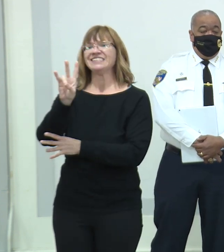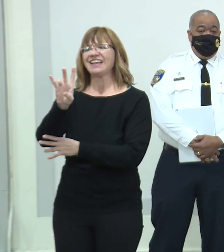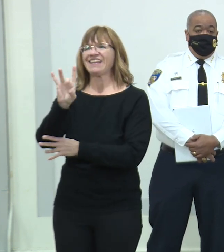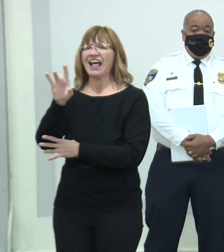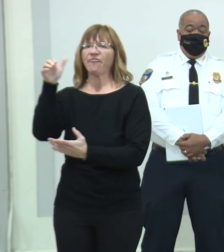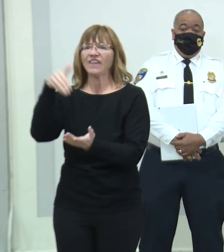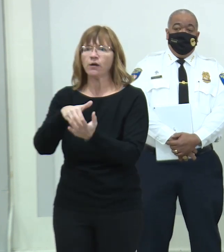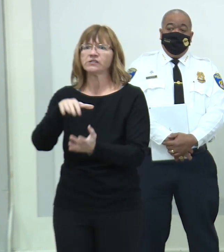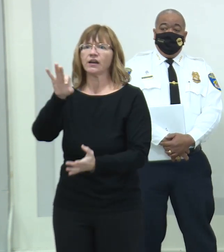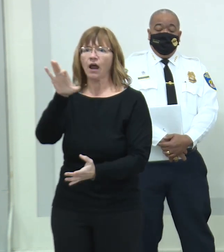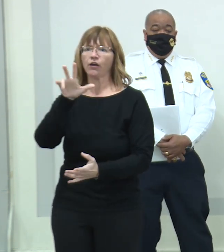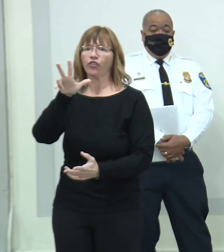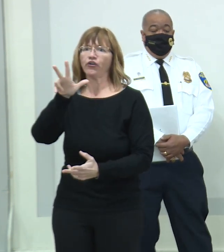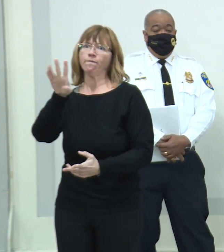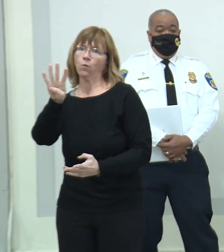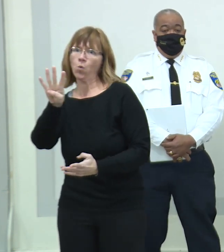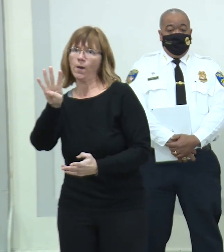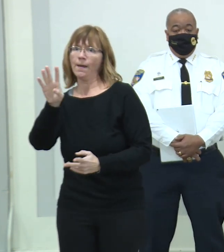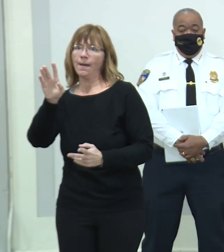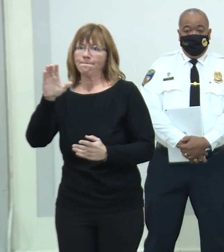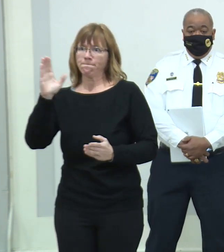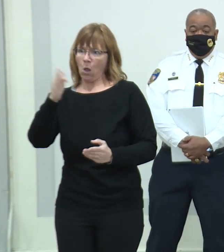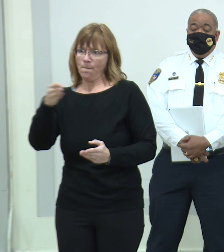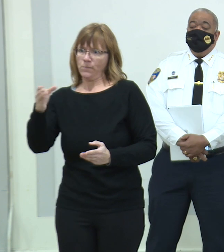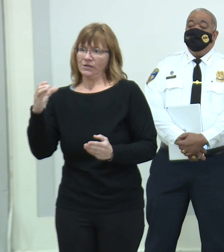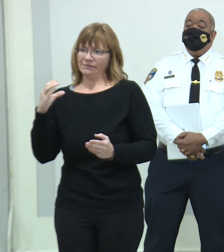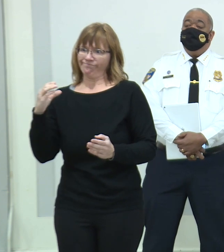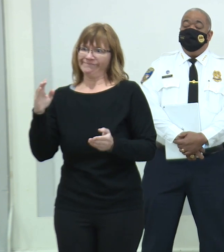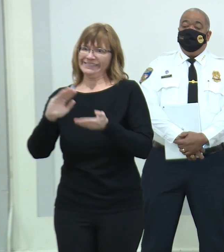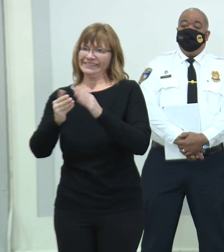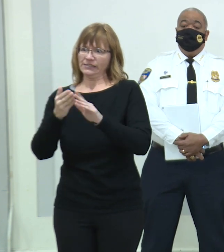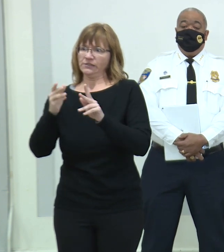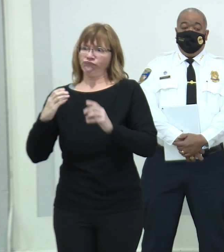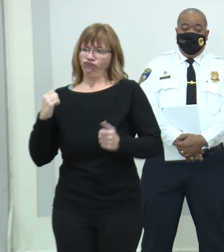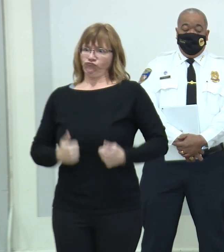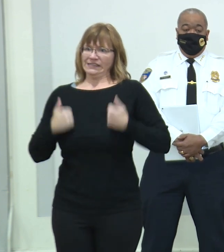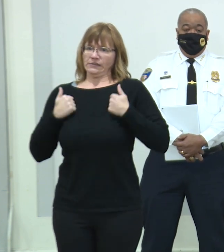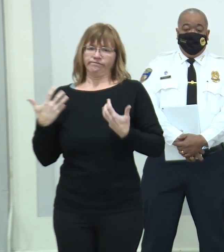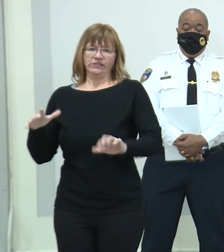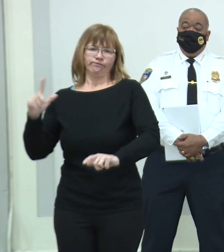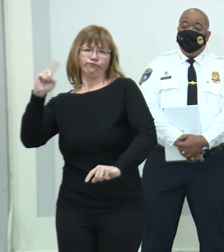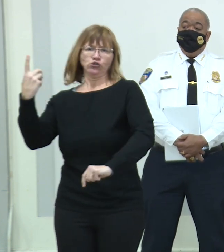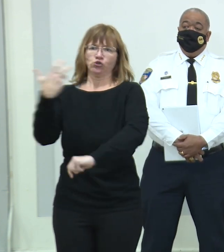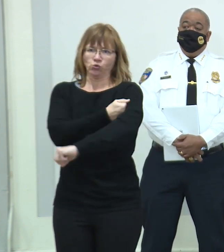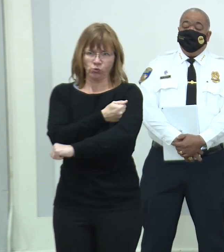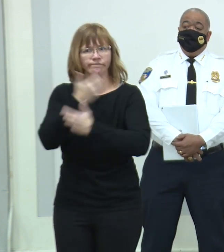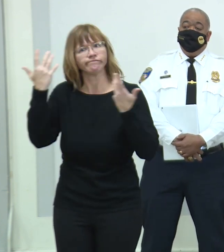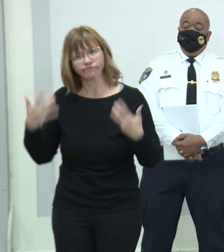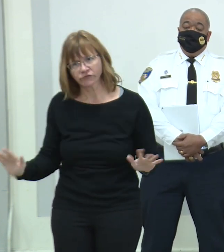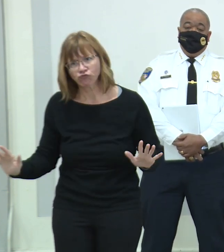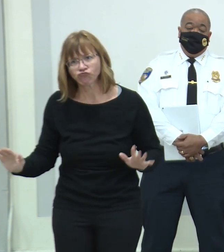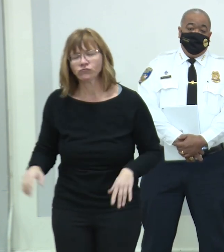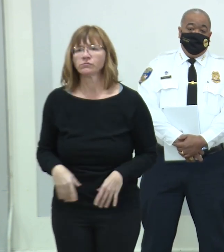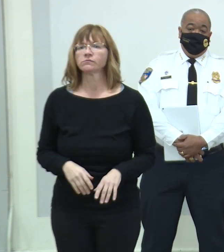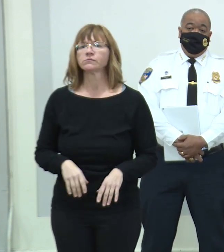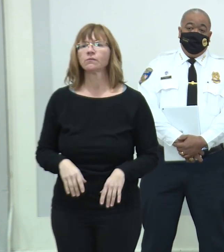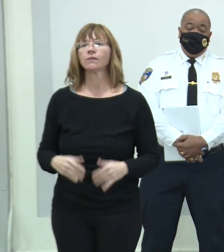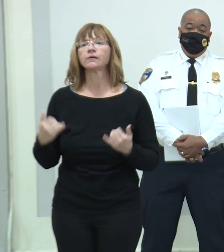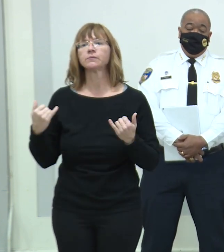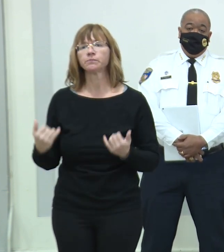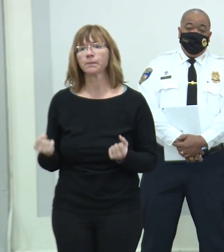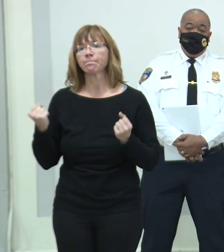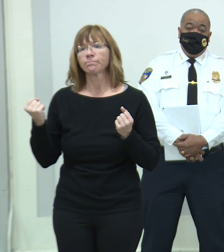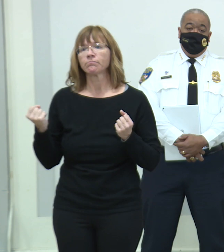78,934 city residents having received their first dose of vaccine, and 45,804 residents have received their